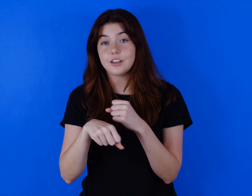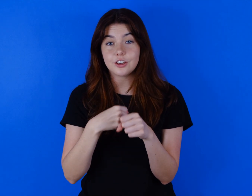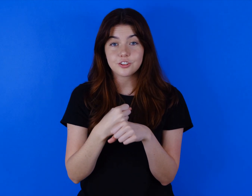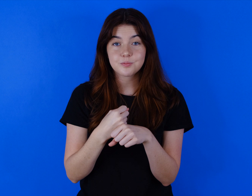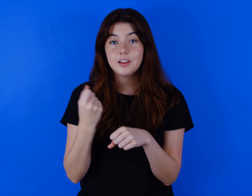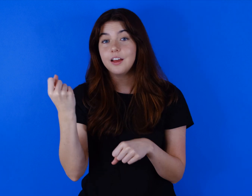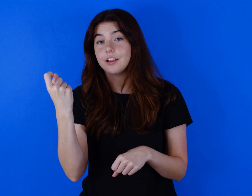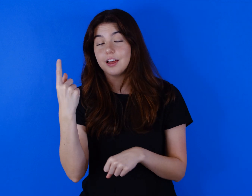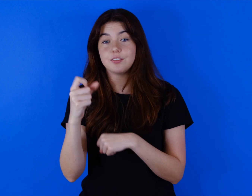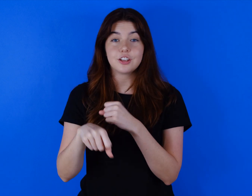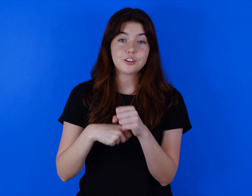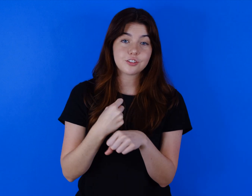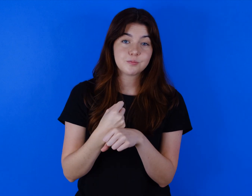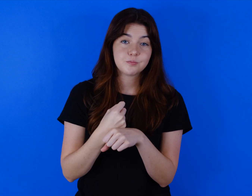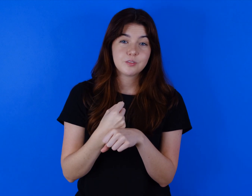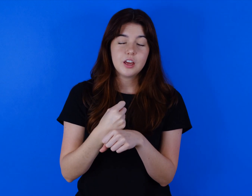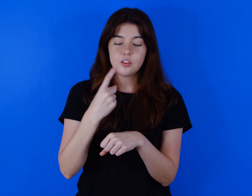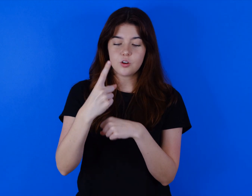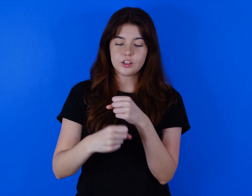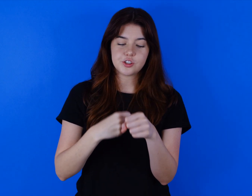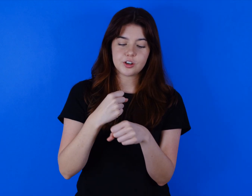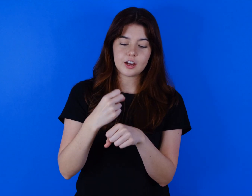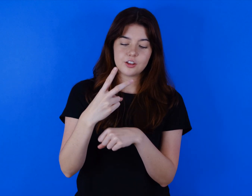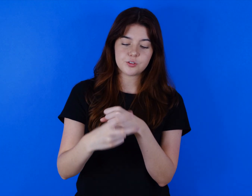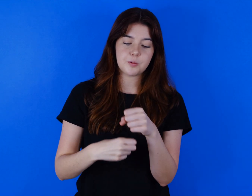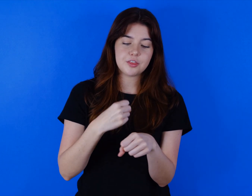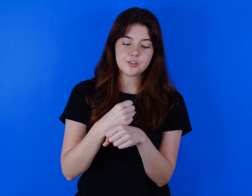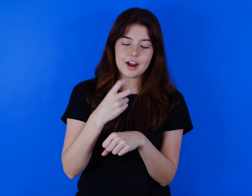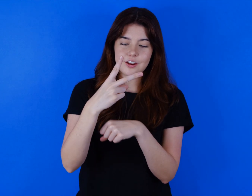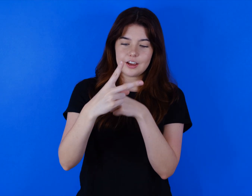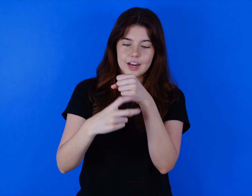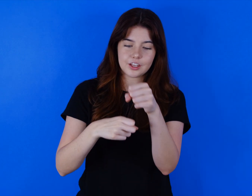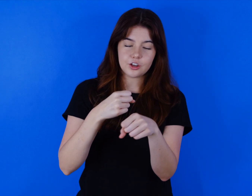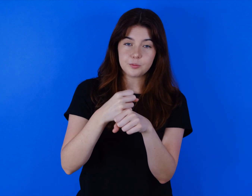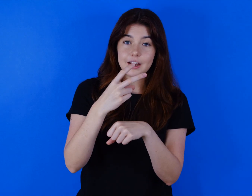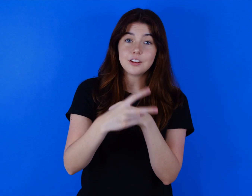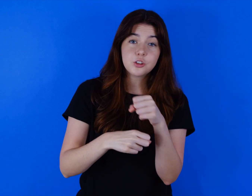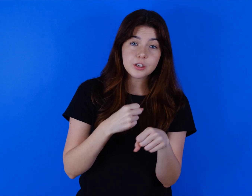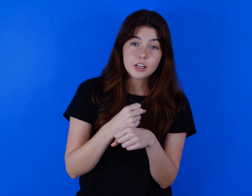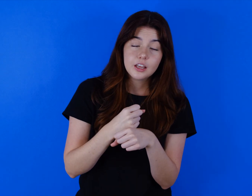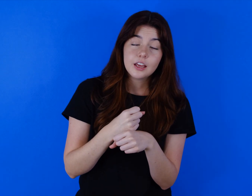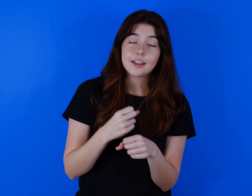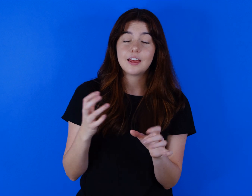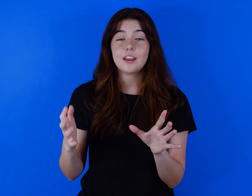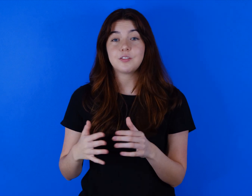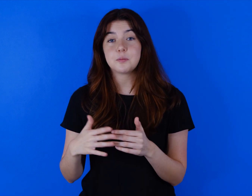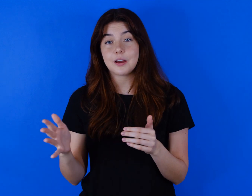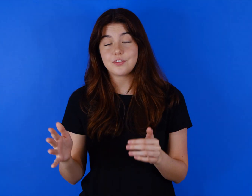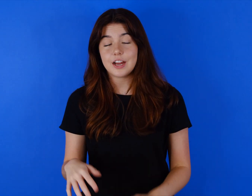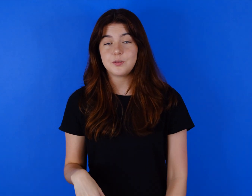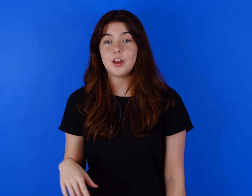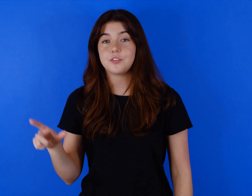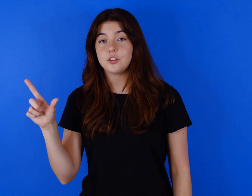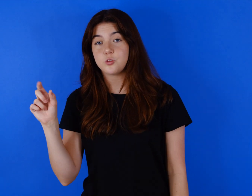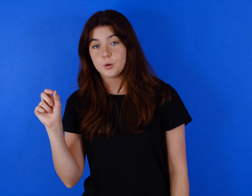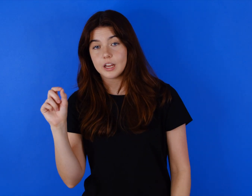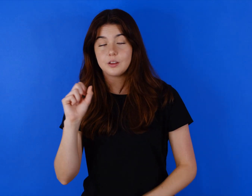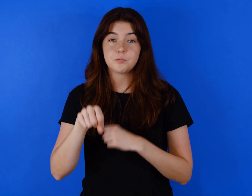years, 11 years. The only shortcut is for 1 through 9, you kind of can go right into it. And then if it's above 9, you have to do 20